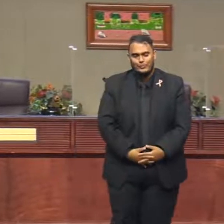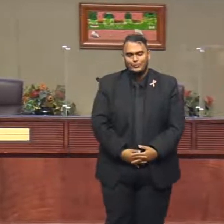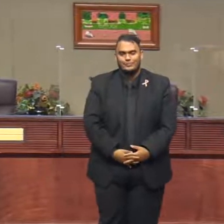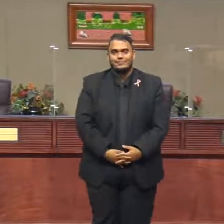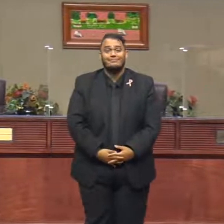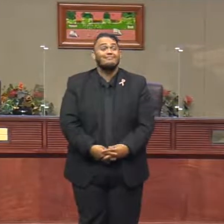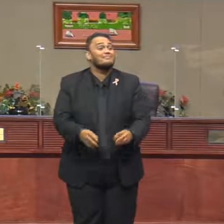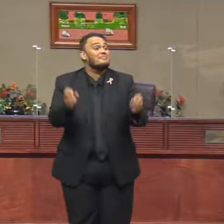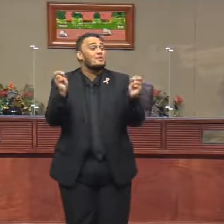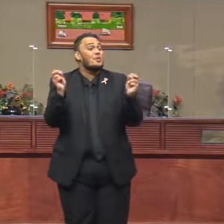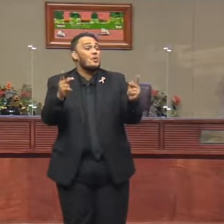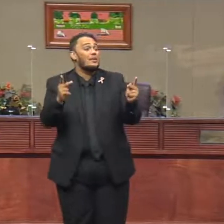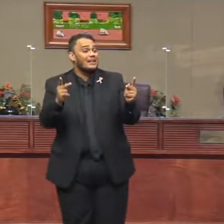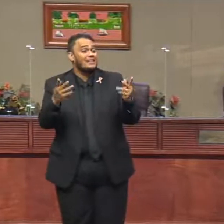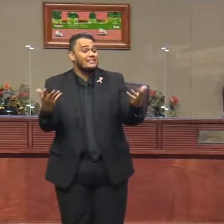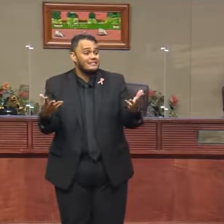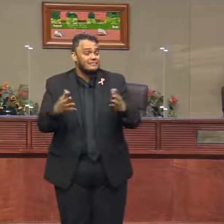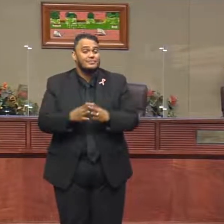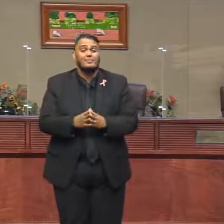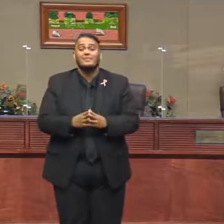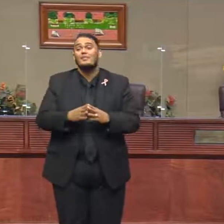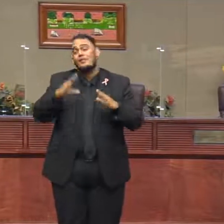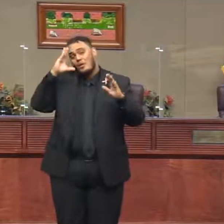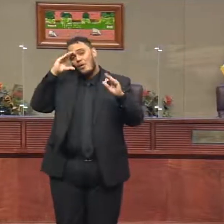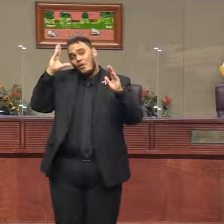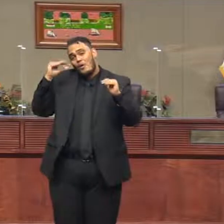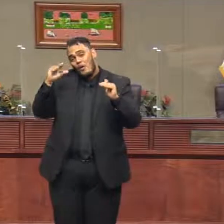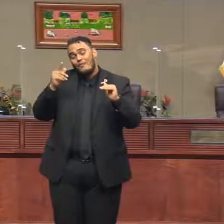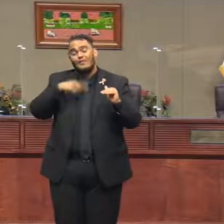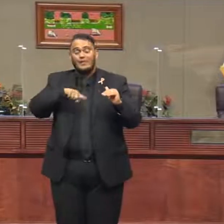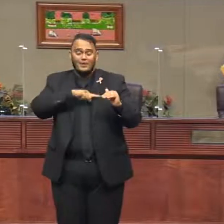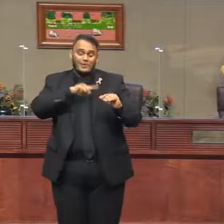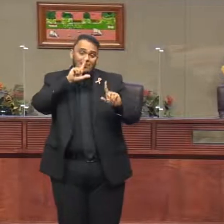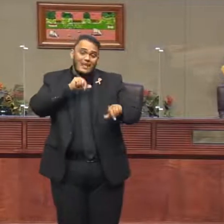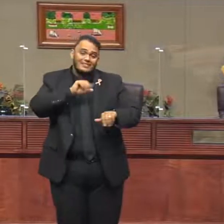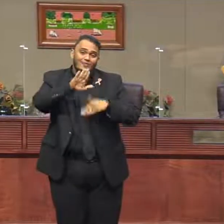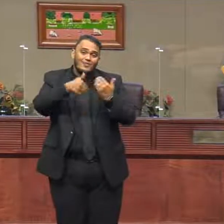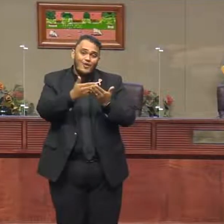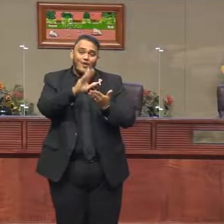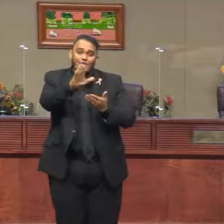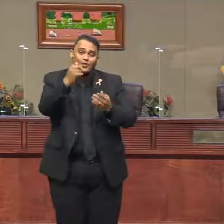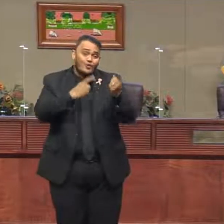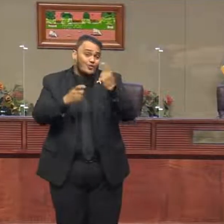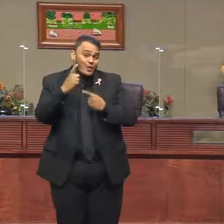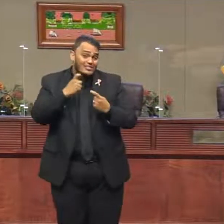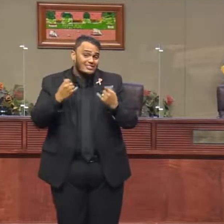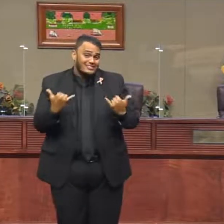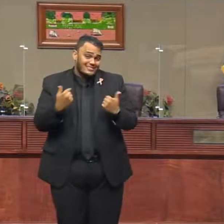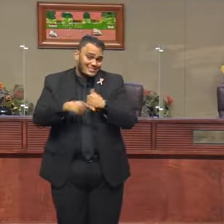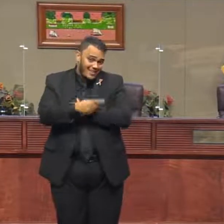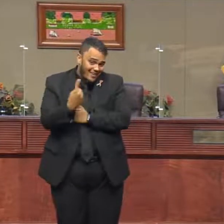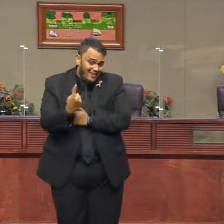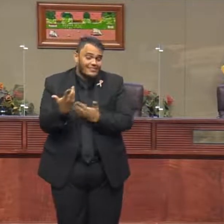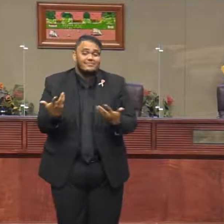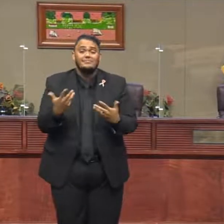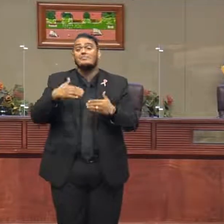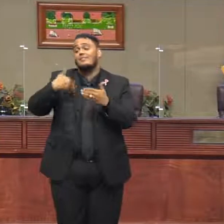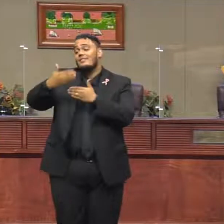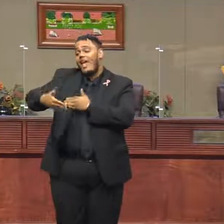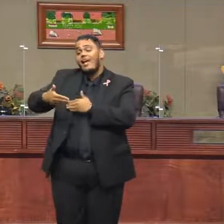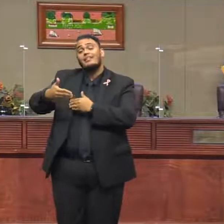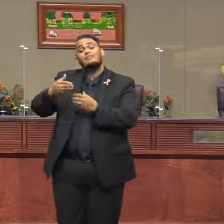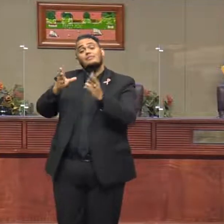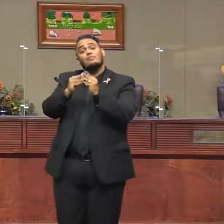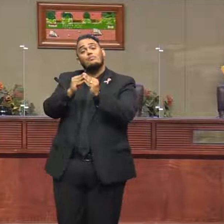All right. Hopefully we answered all of the questions today. The next press briefing is scheduled